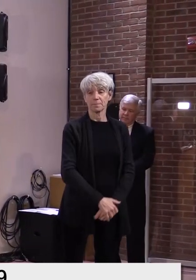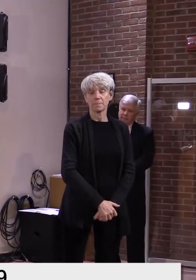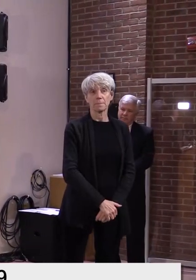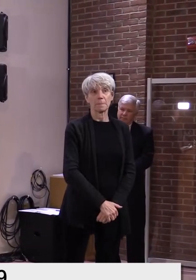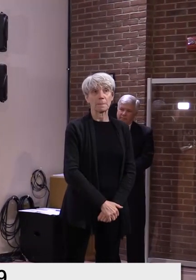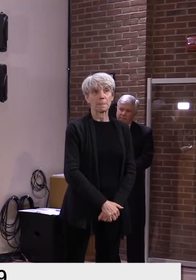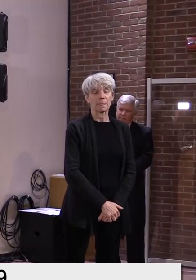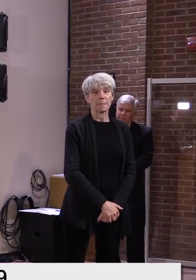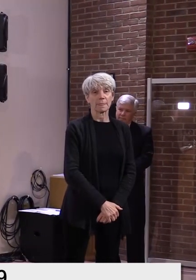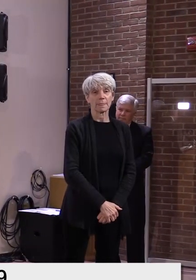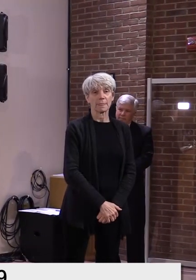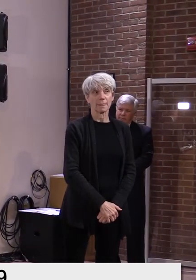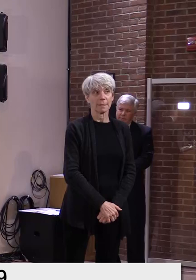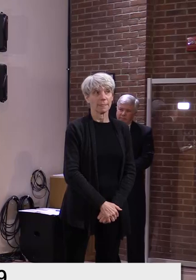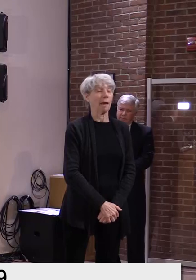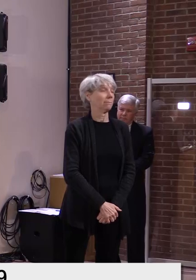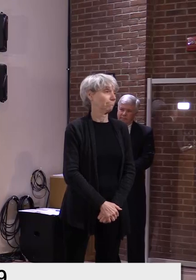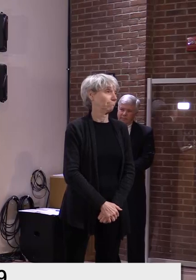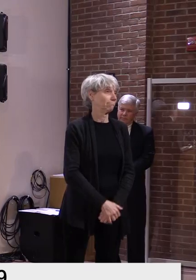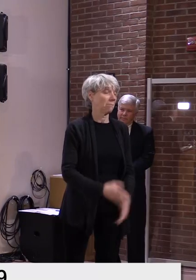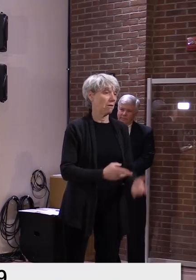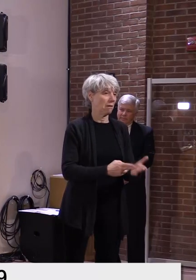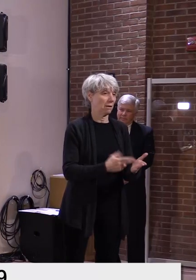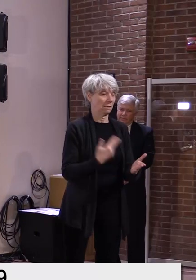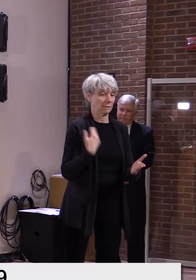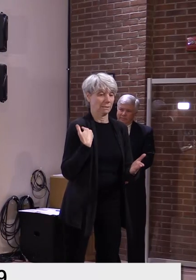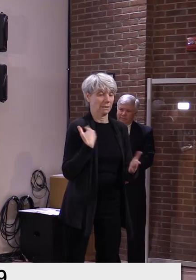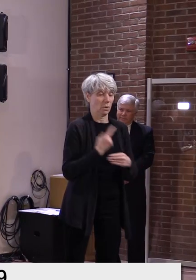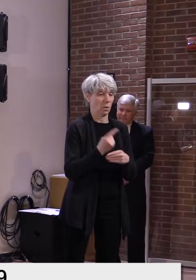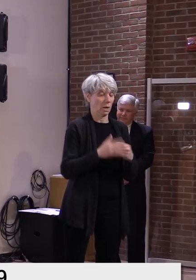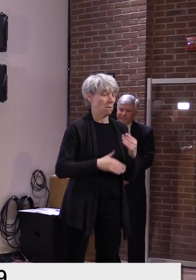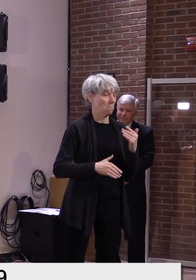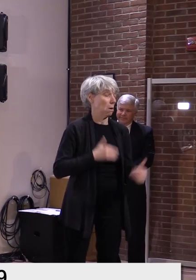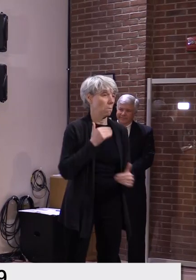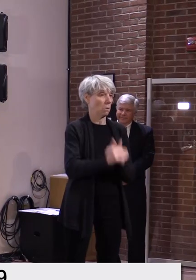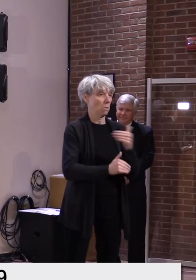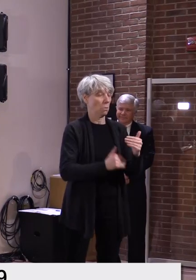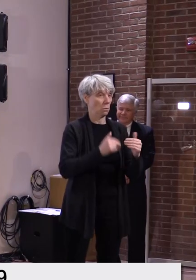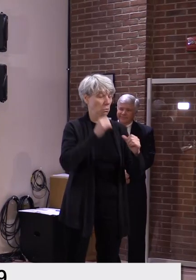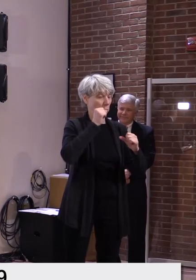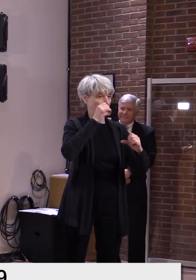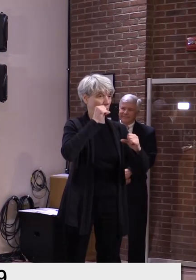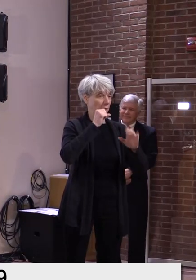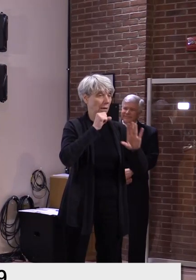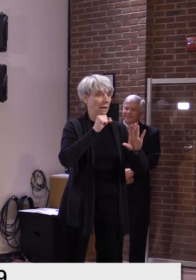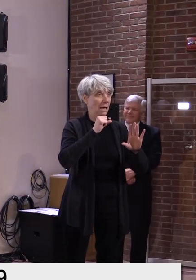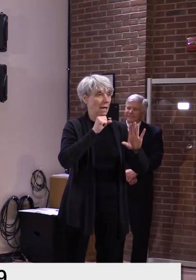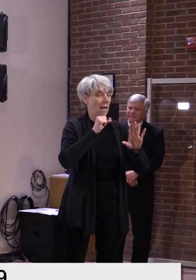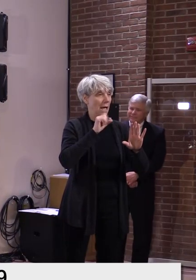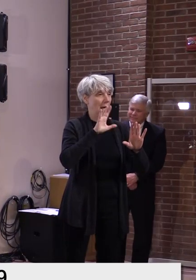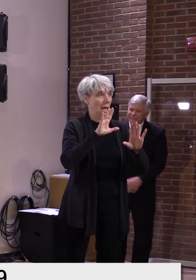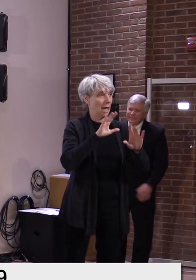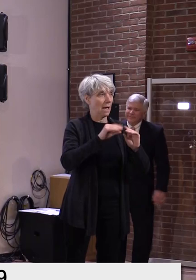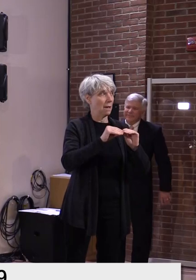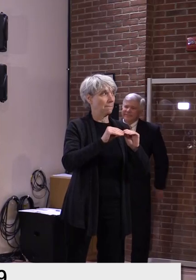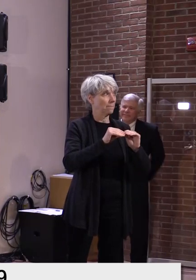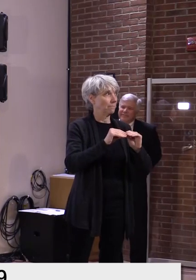I was surprised we were making so much progress last weekend, so I'm a little hesitant to make